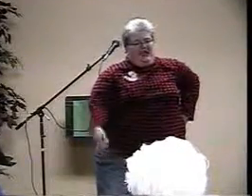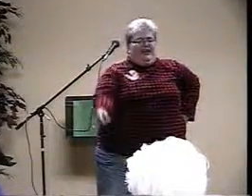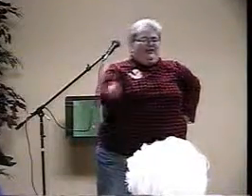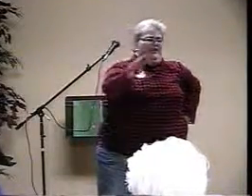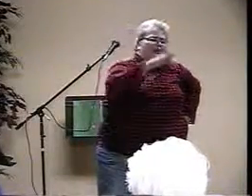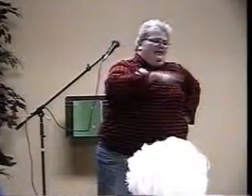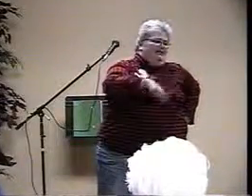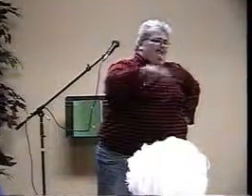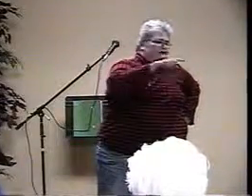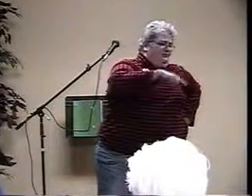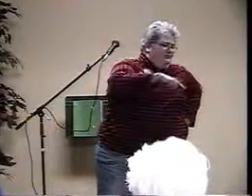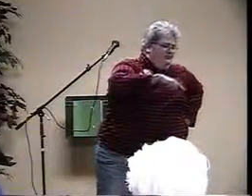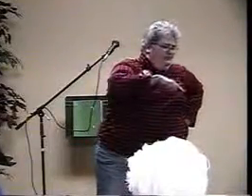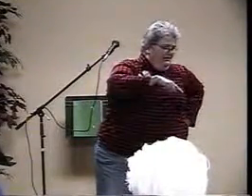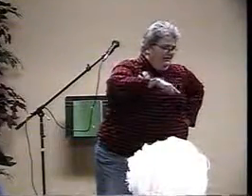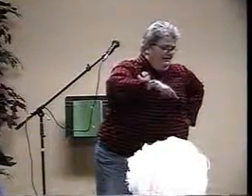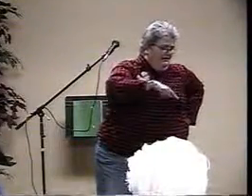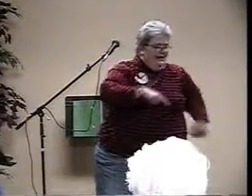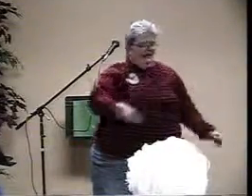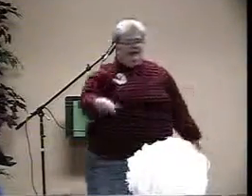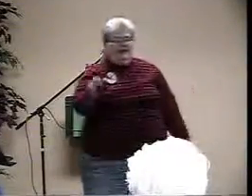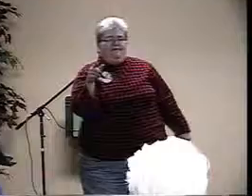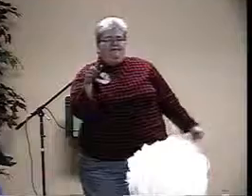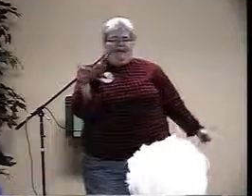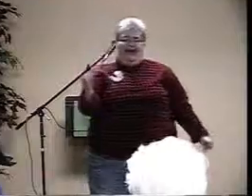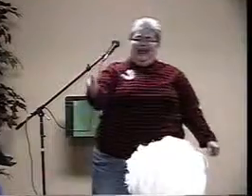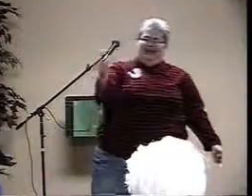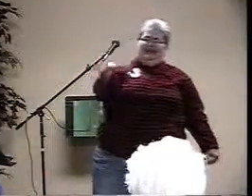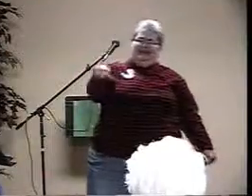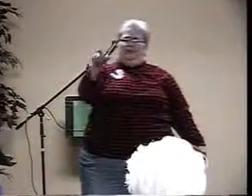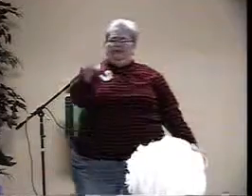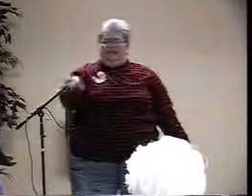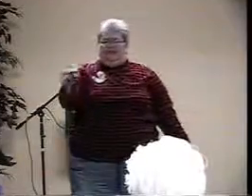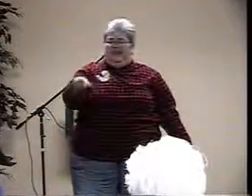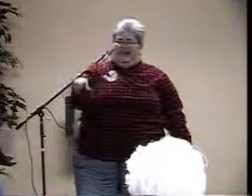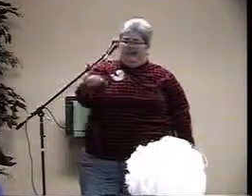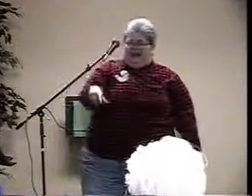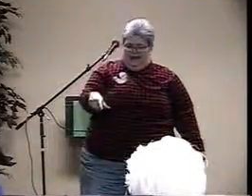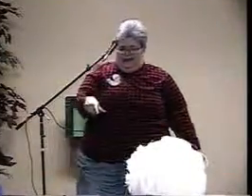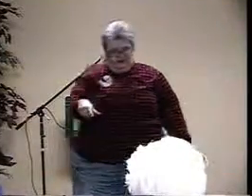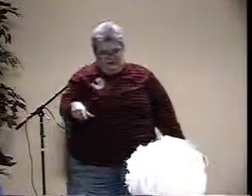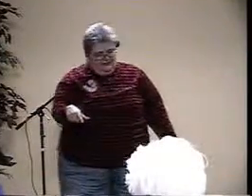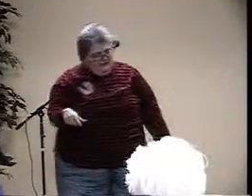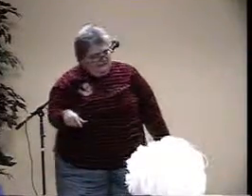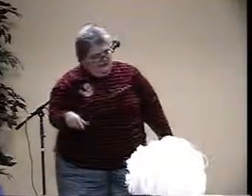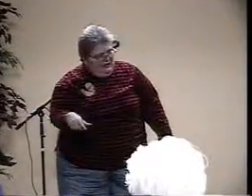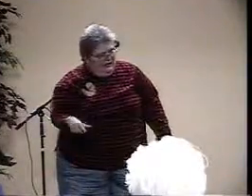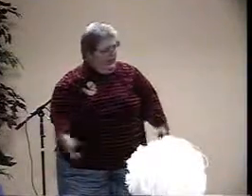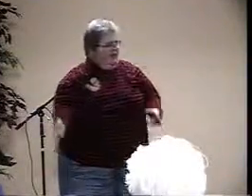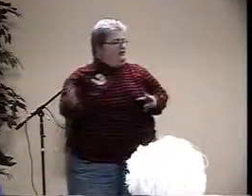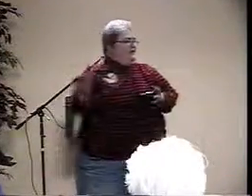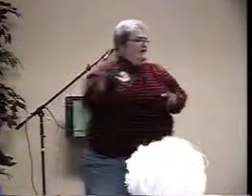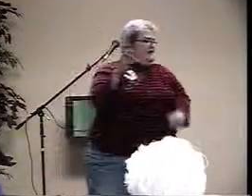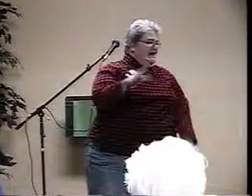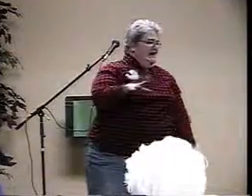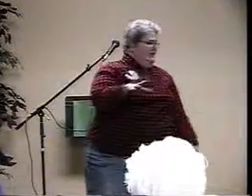Honor, ain't it true that if I hadn't have boiled that egg, it could have